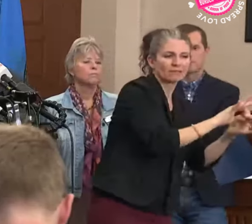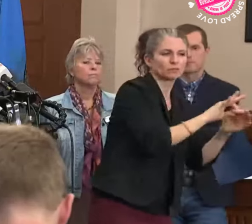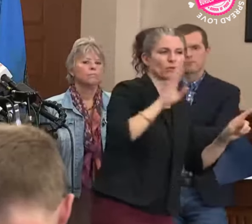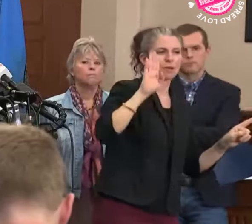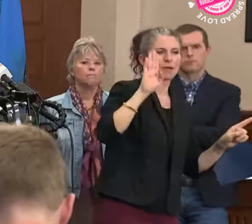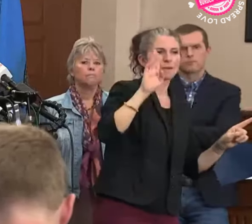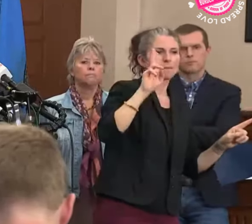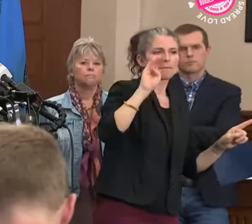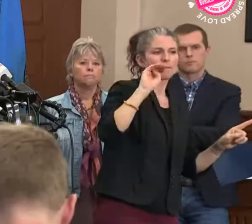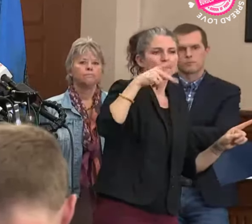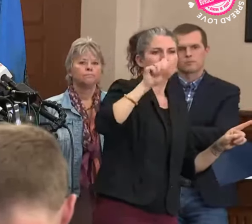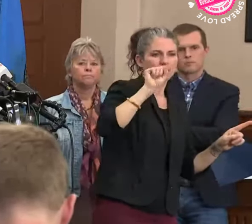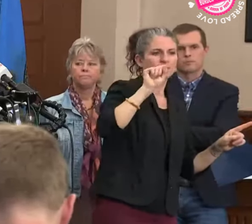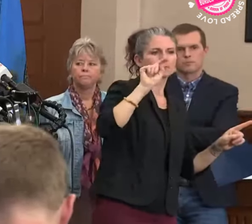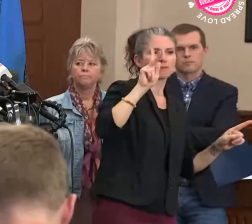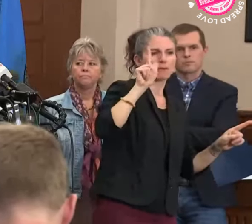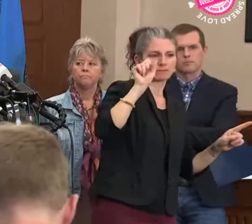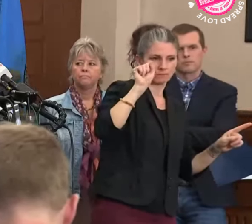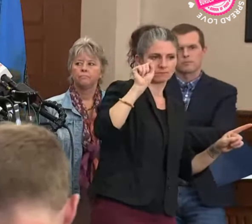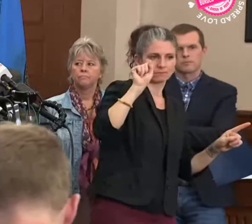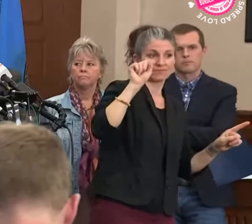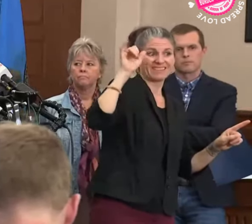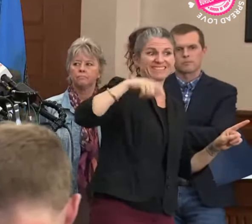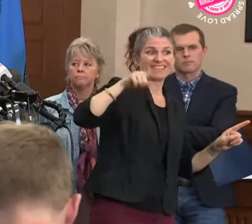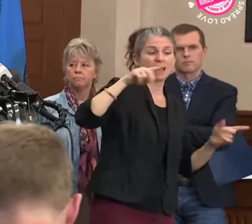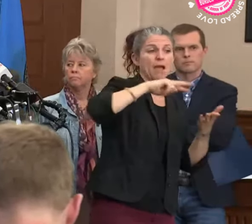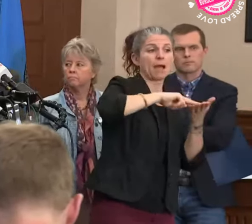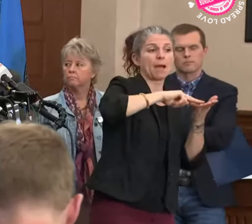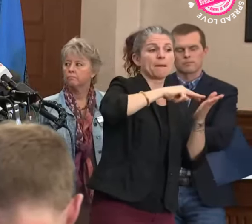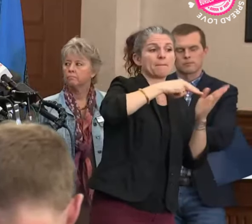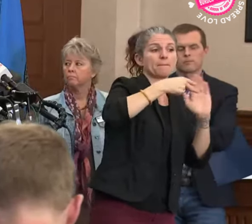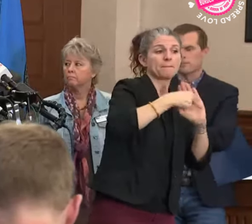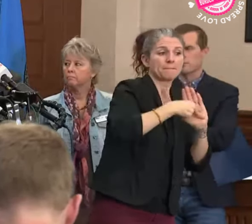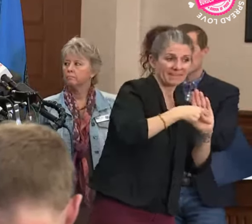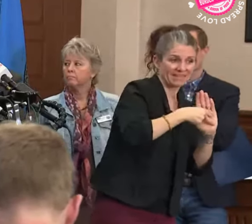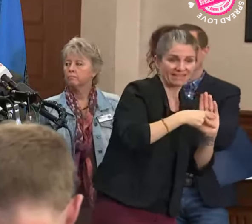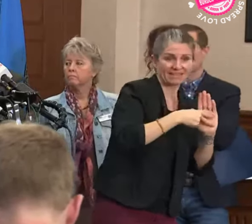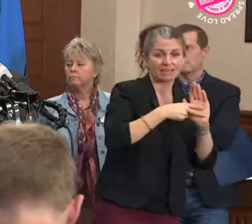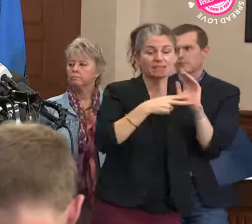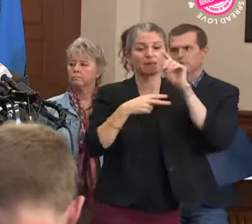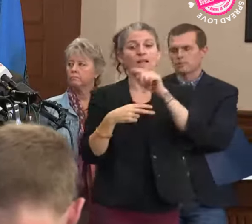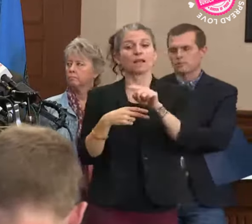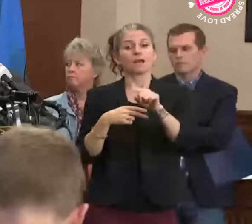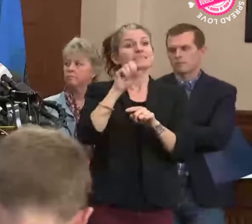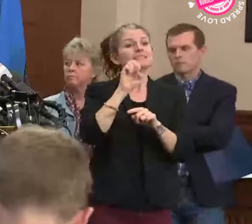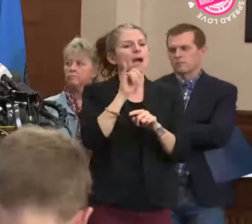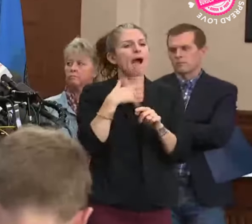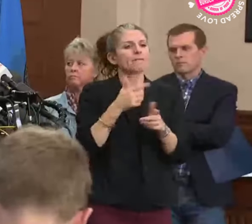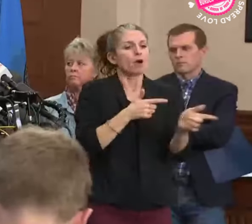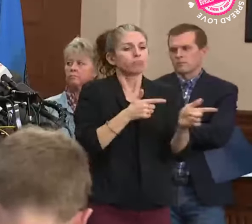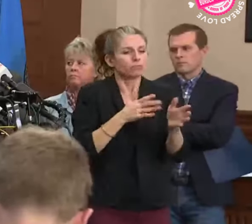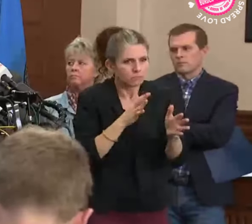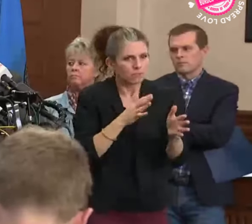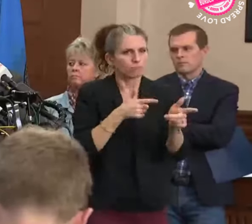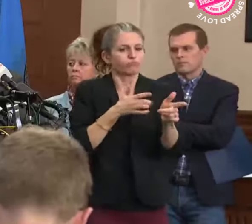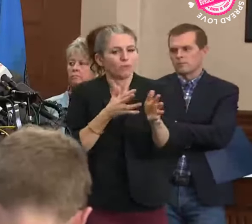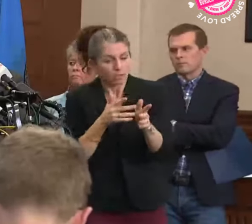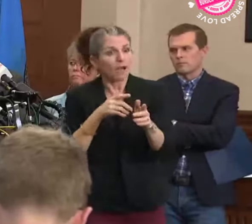to turn a semi-automatic into a fully automatic machine gun. And